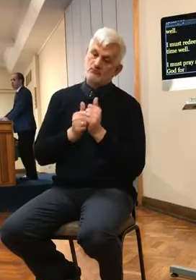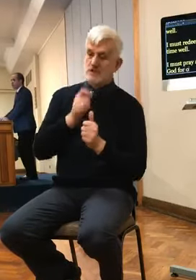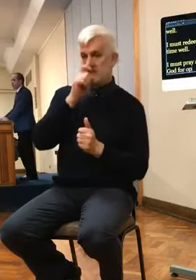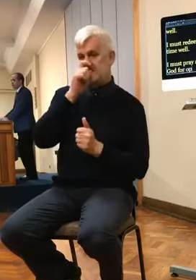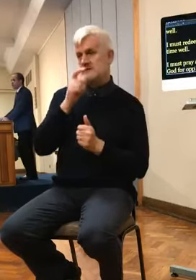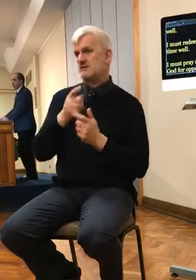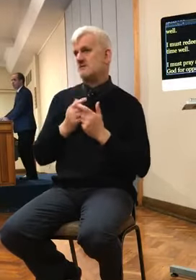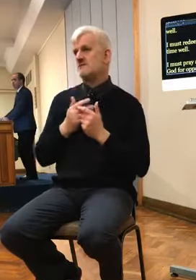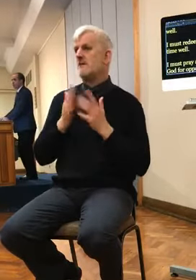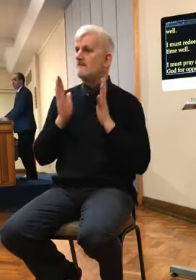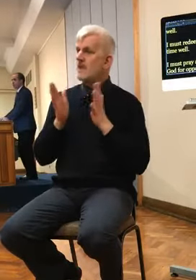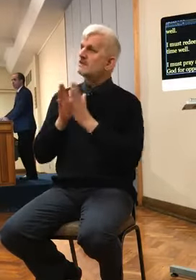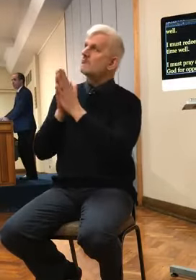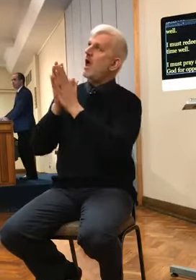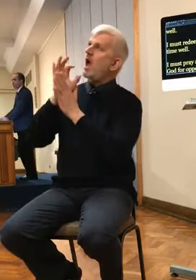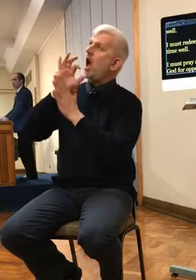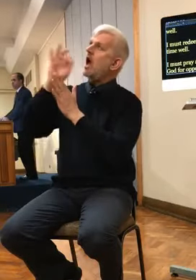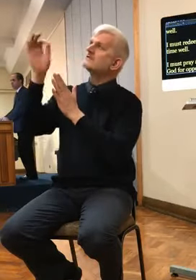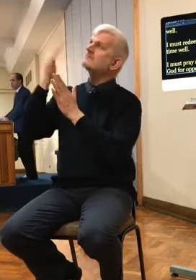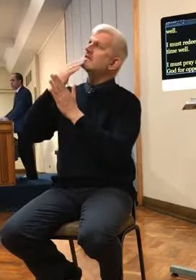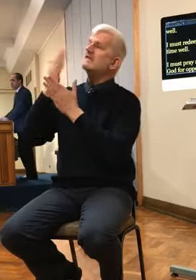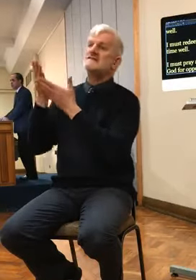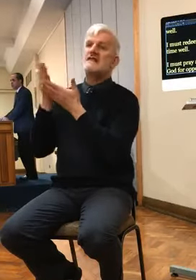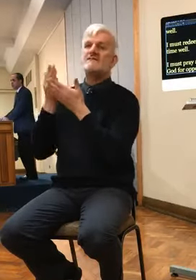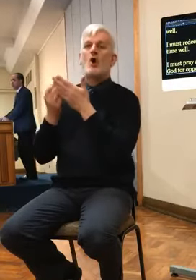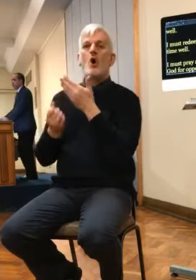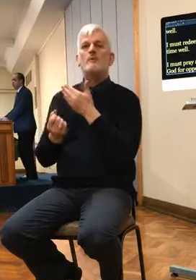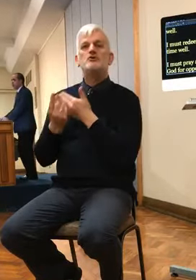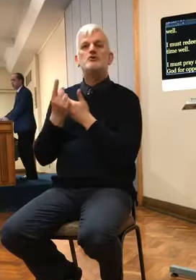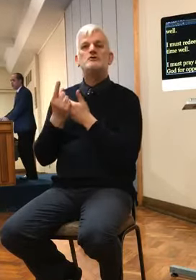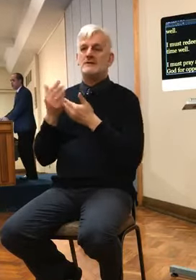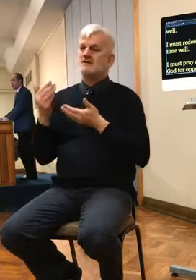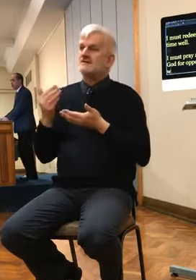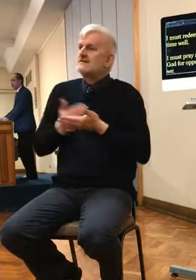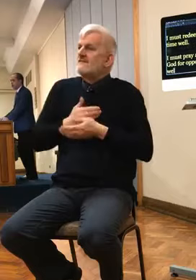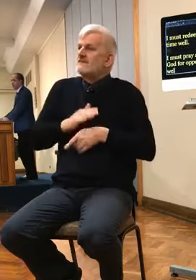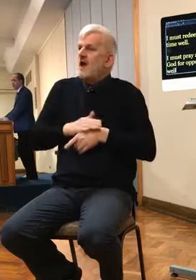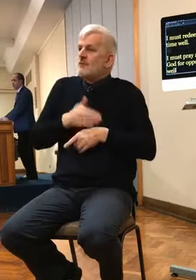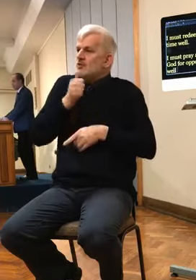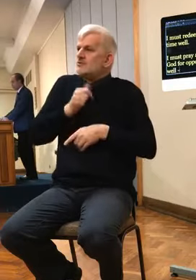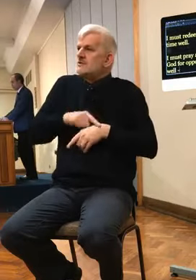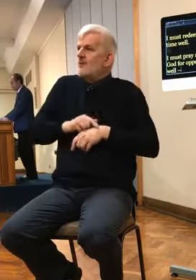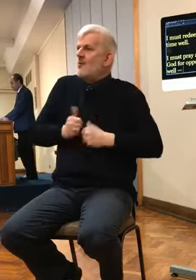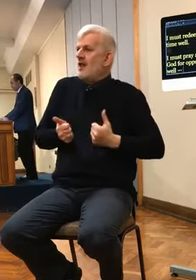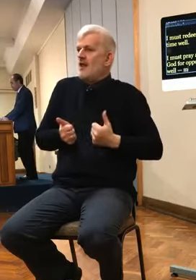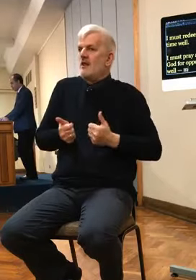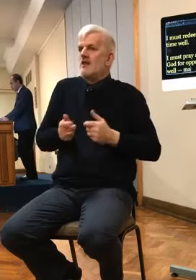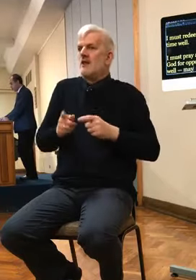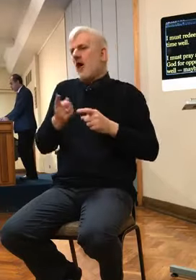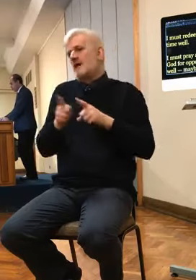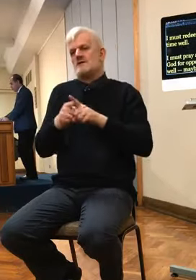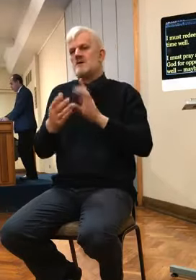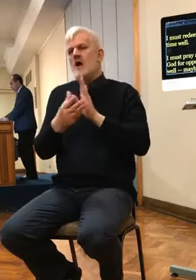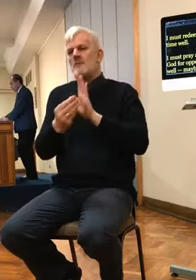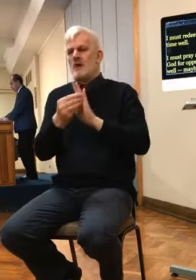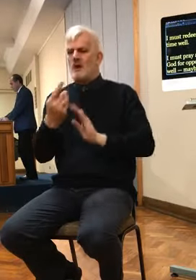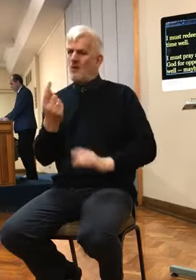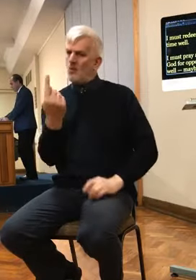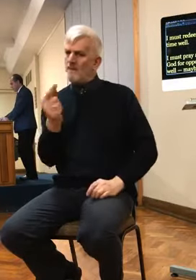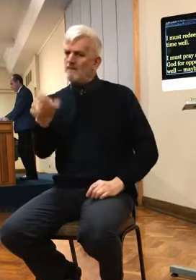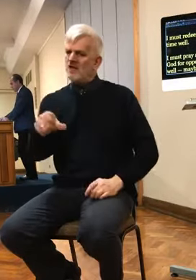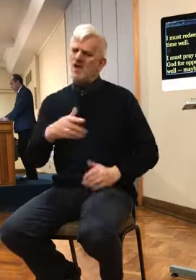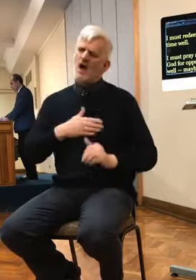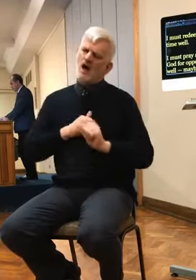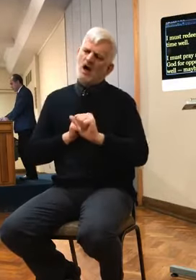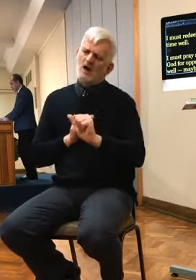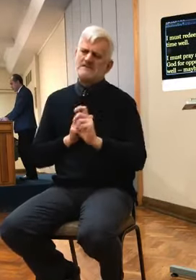give us opportunities to redeem the time, to speak to someone for whom we are burdened, as I said earlier, for whom we want to see